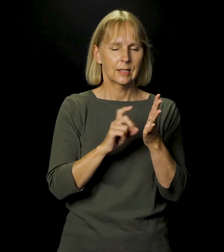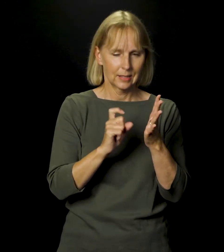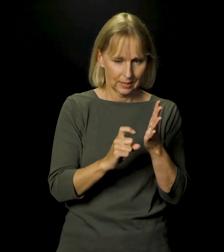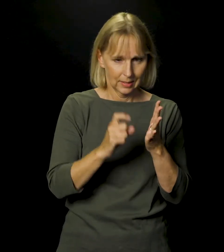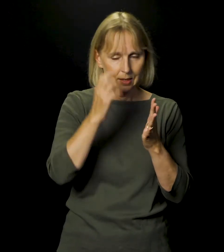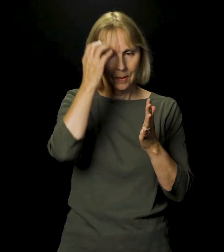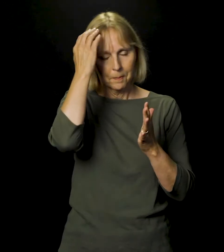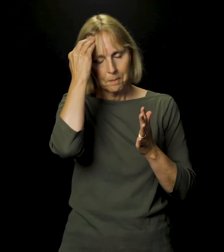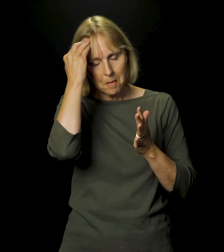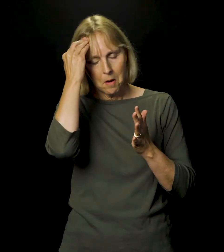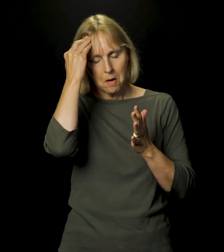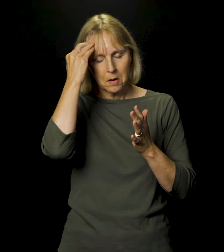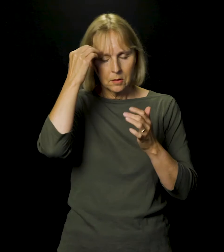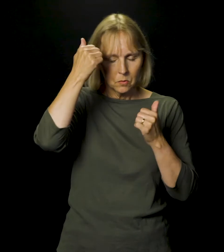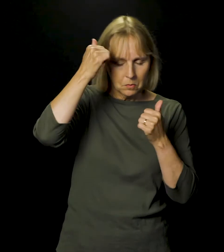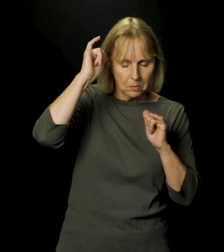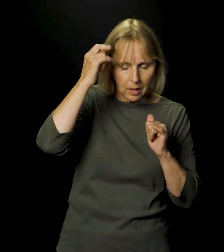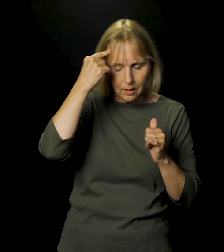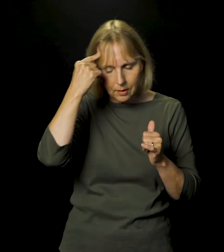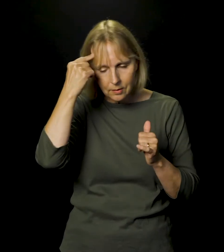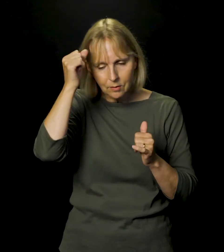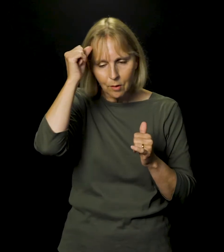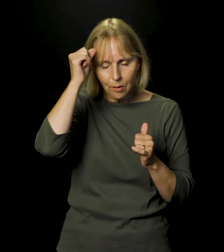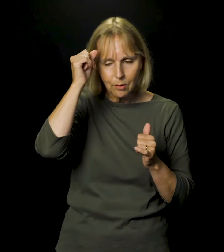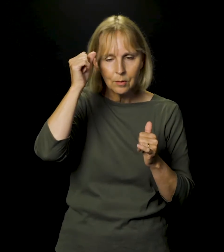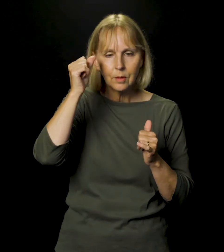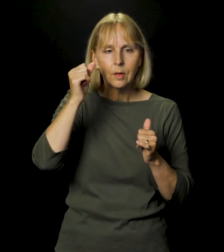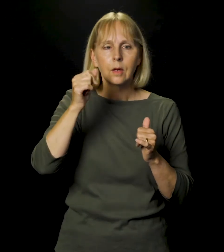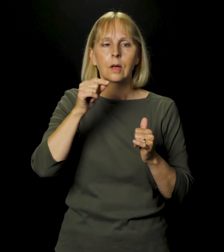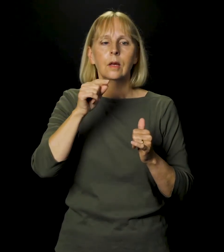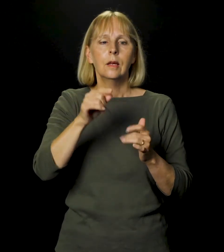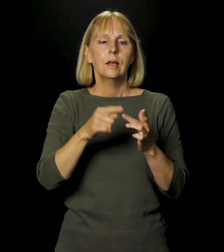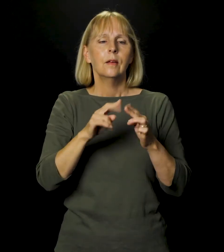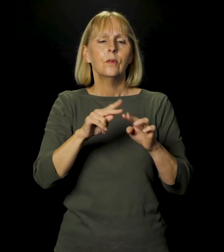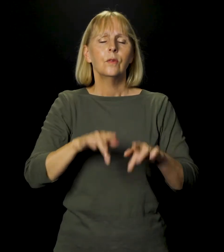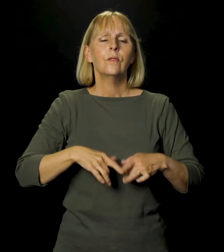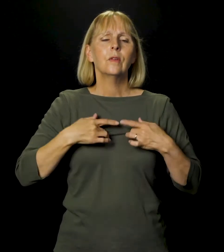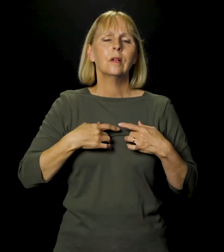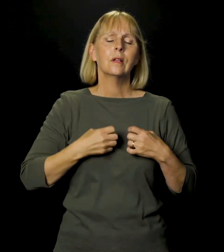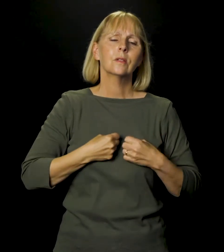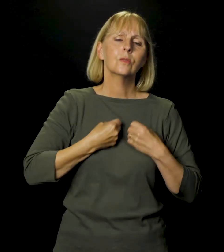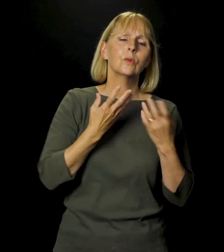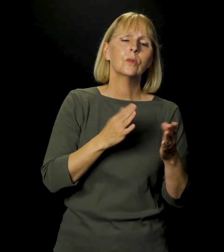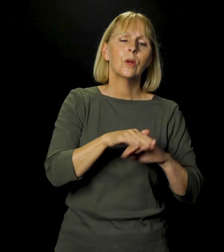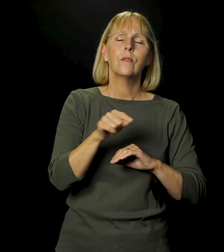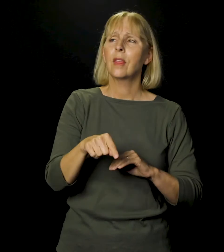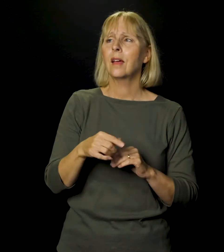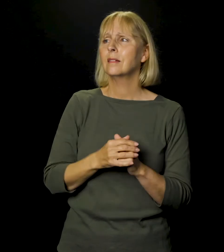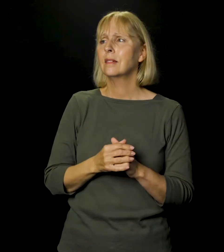maybe sometimes you haven't been at your best. If that's you, the good news is there's enough of God's grace for all of your